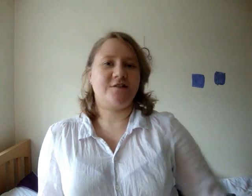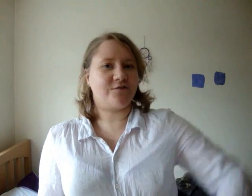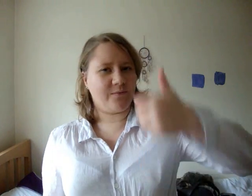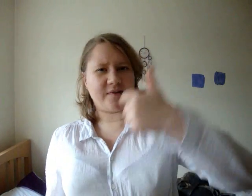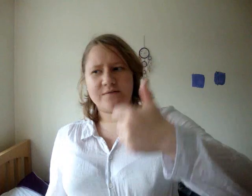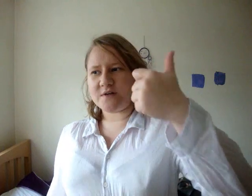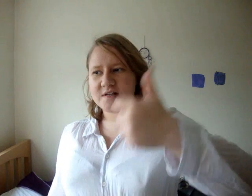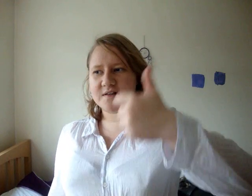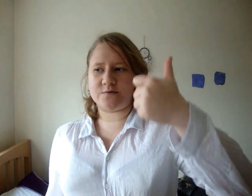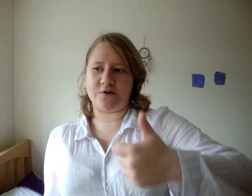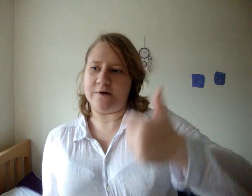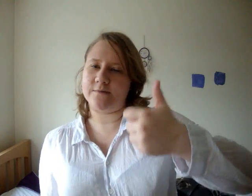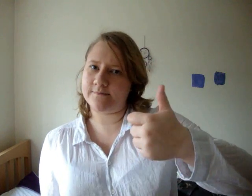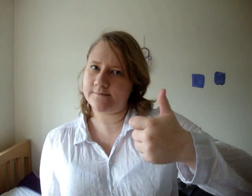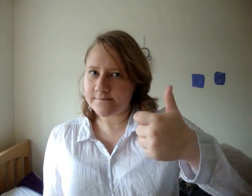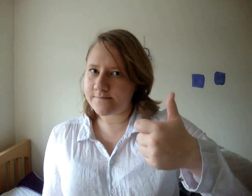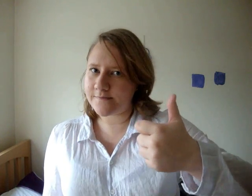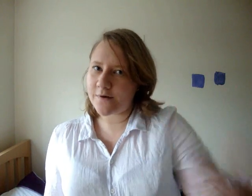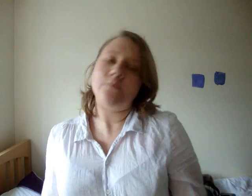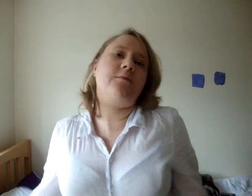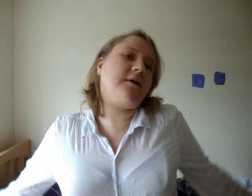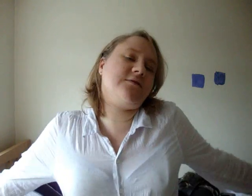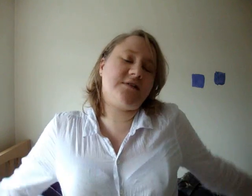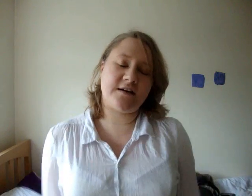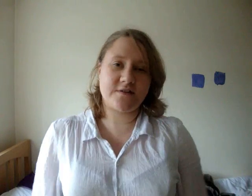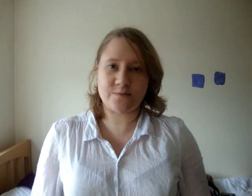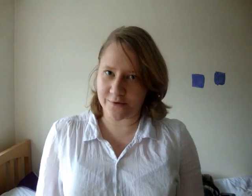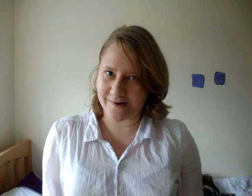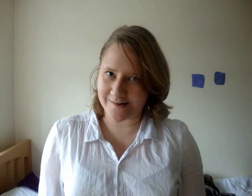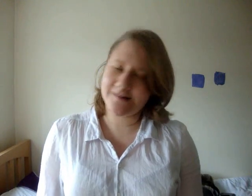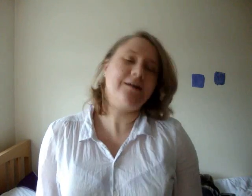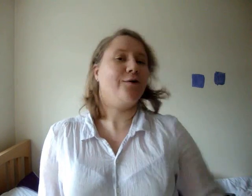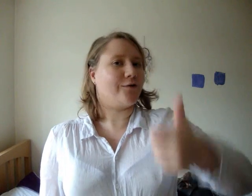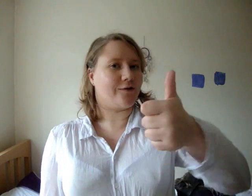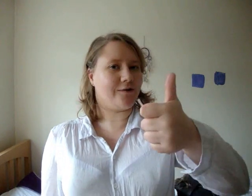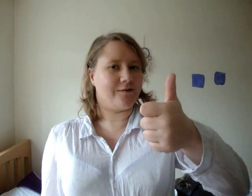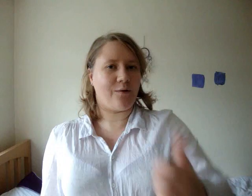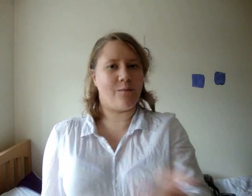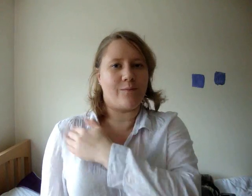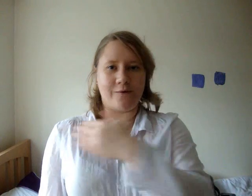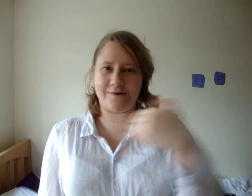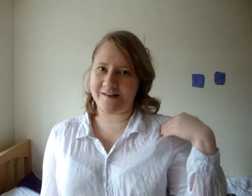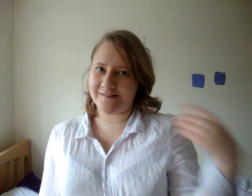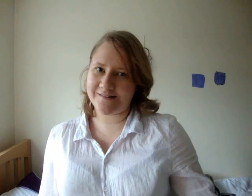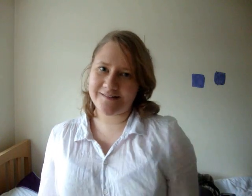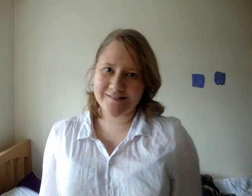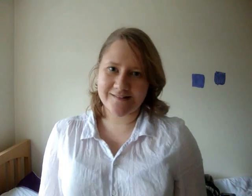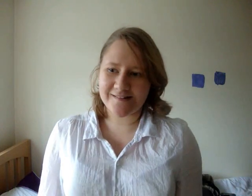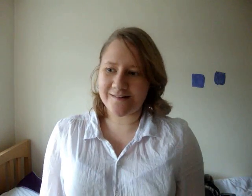So remember, we said this was good. What do we say if it's morning? Good, morning.